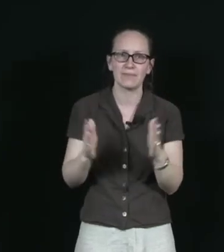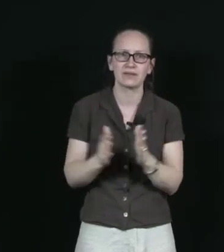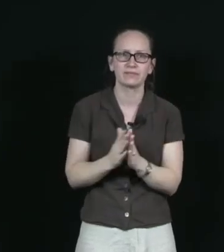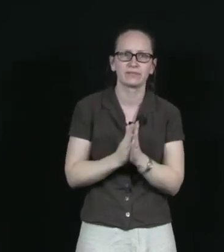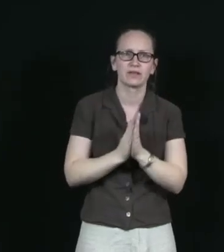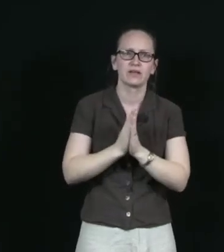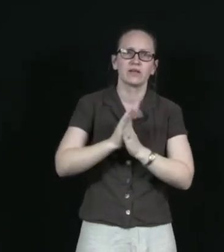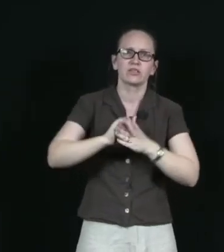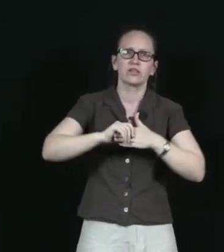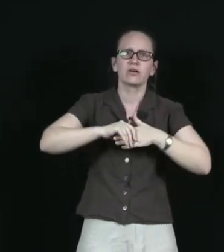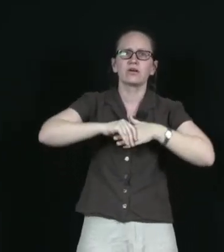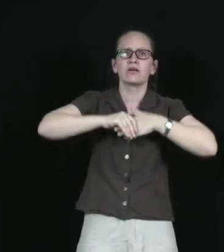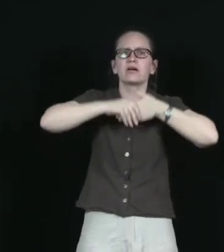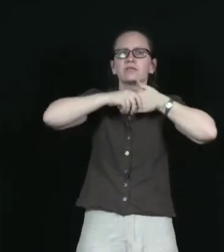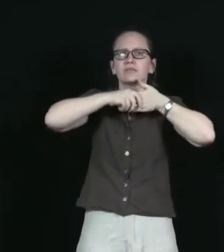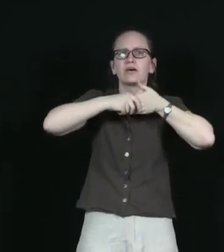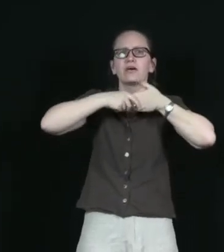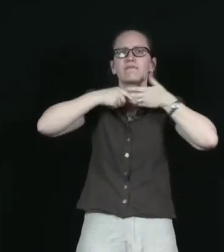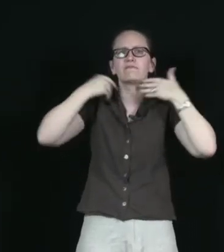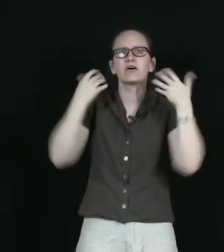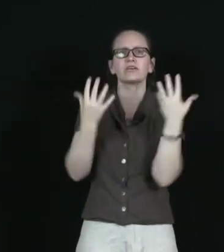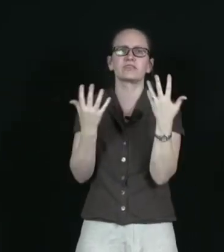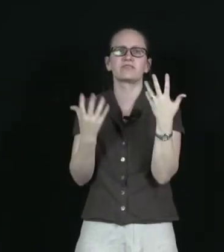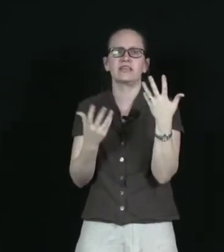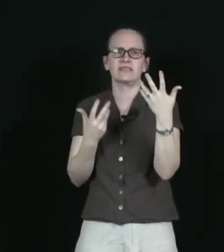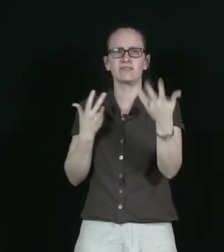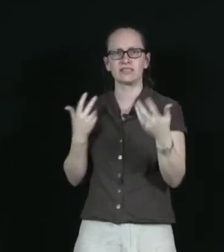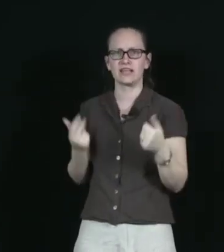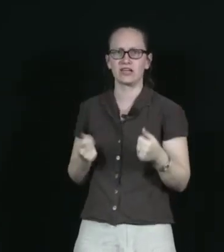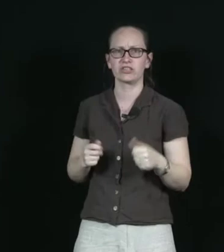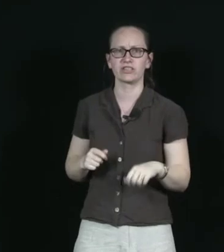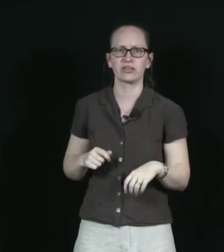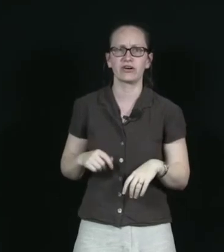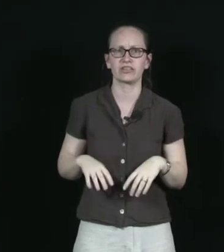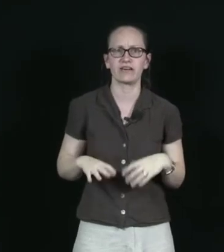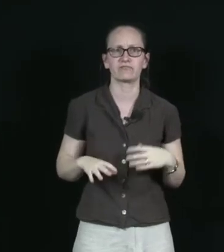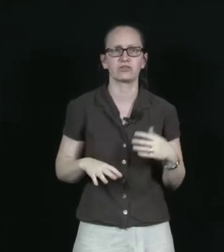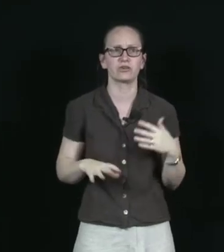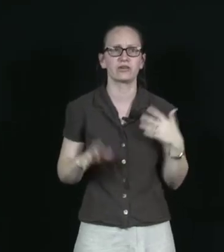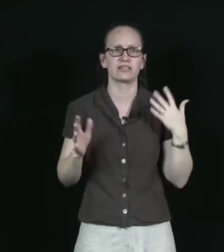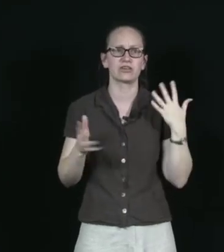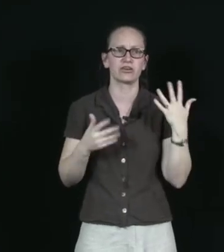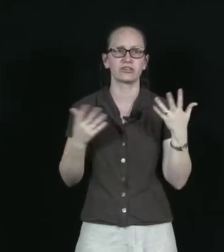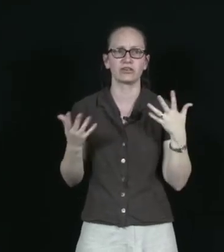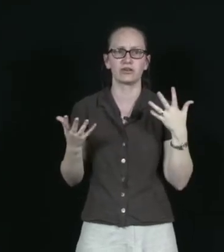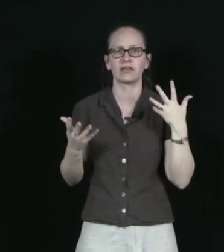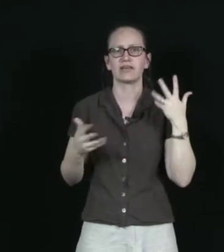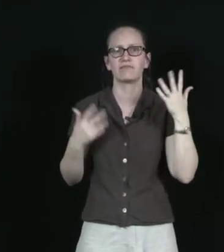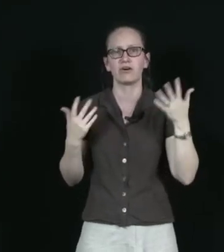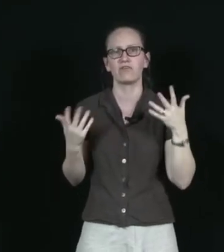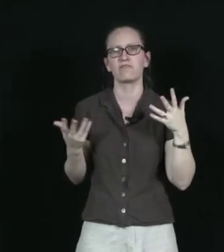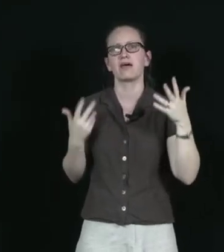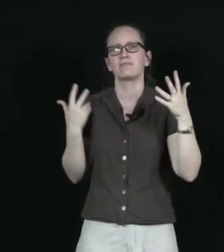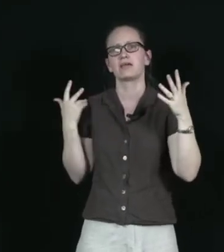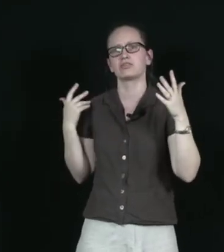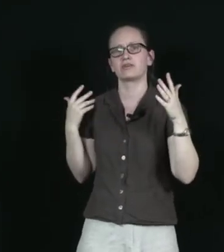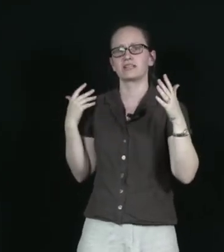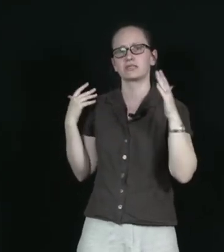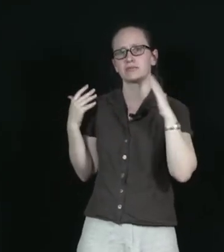happen. So the first of these investigations that you're going to have to do is going to involve measuring the